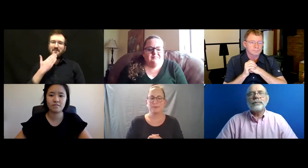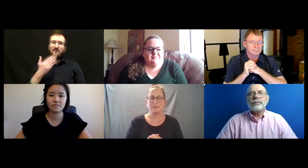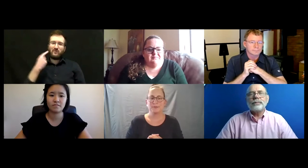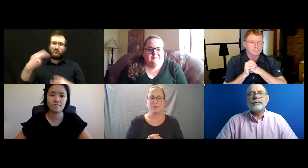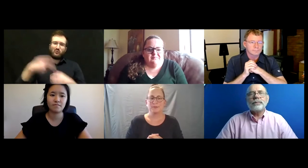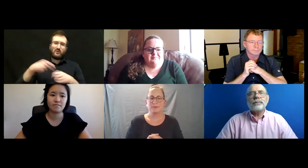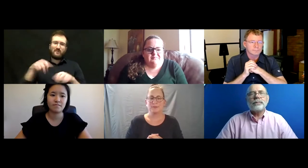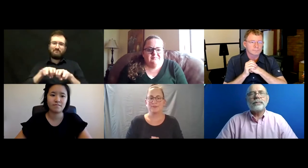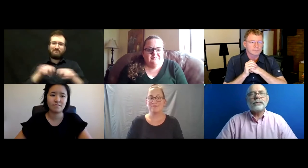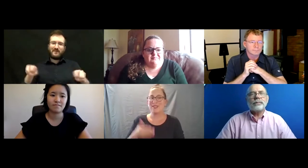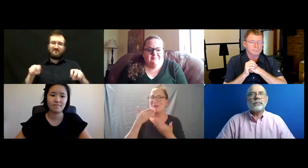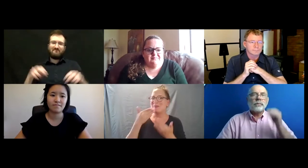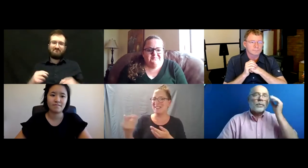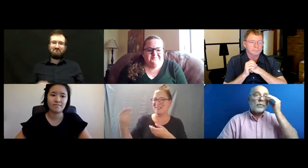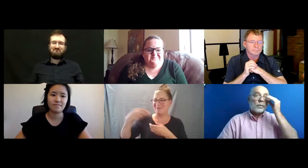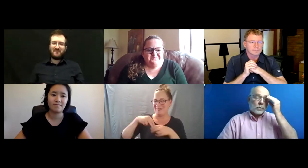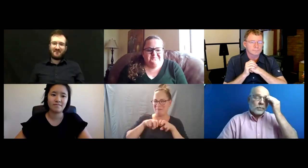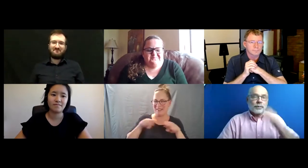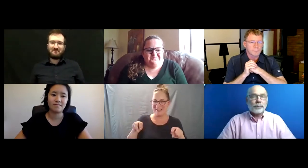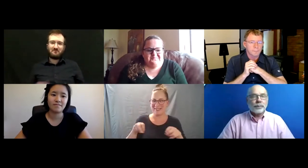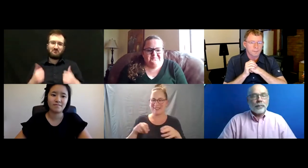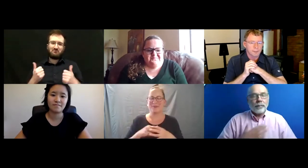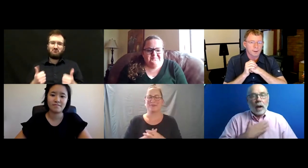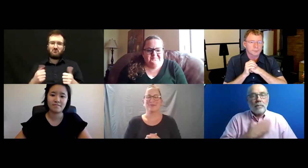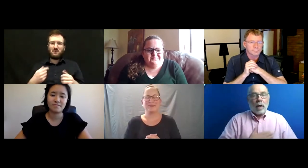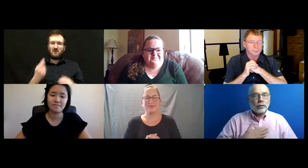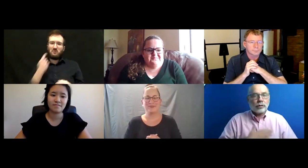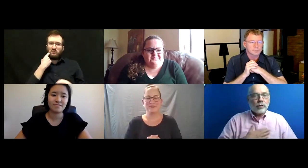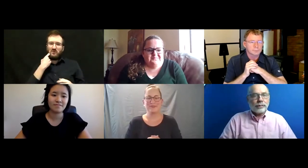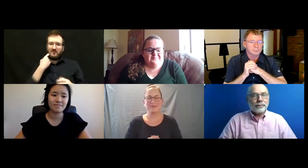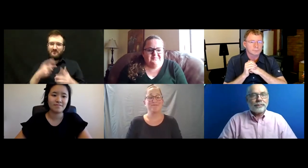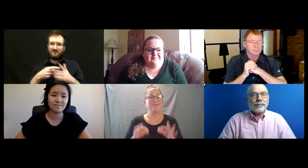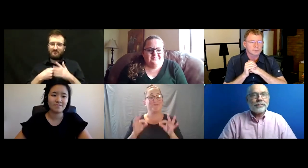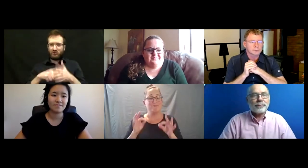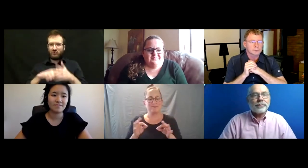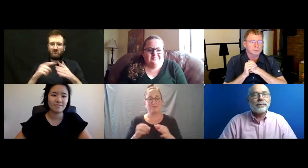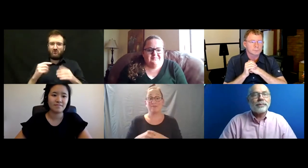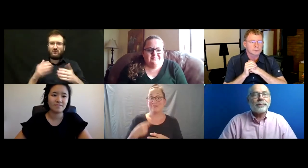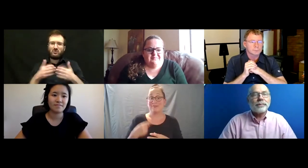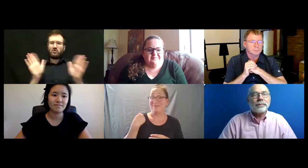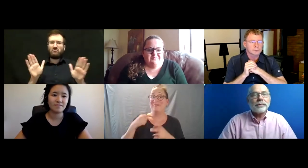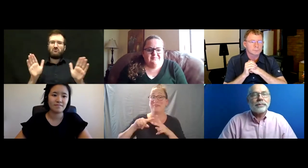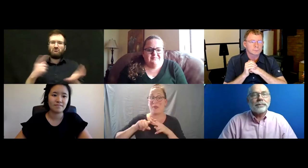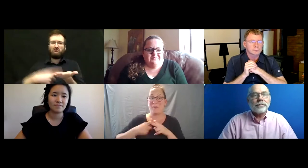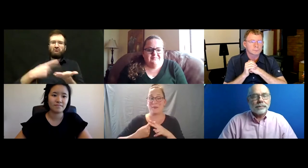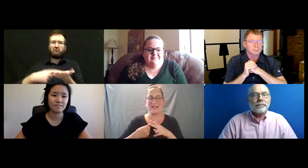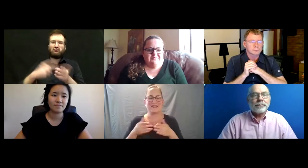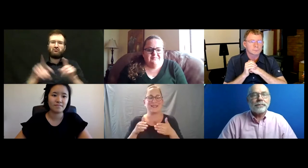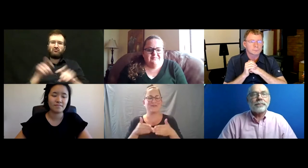through the human rights process. Thank you for joining this panel. It's my pleasure.